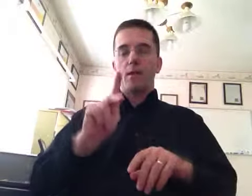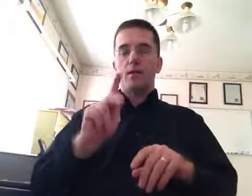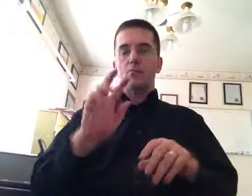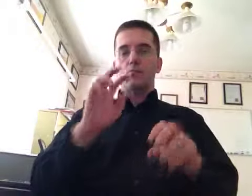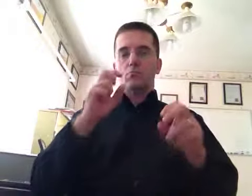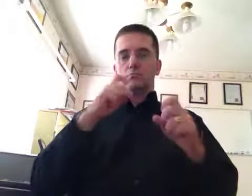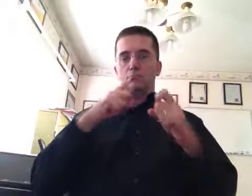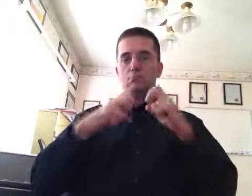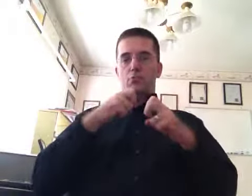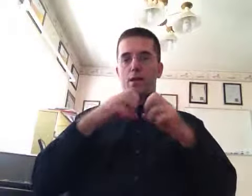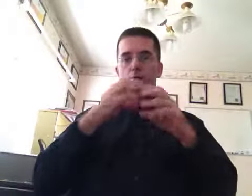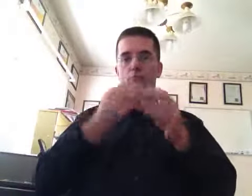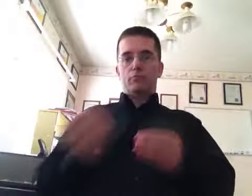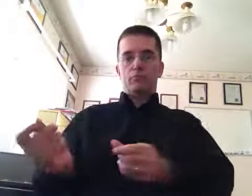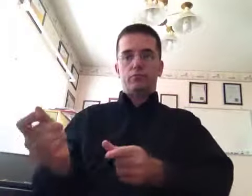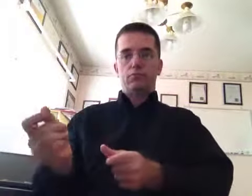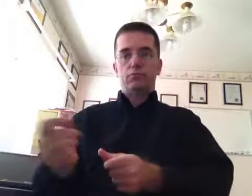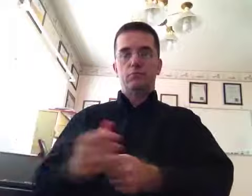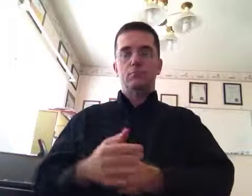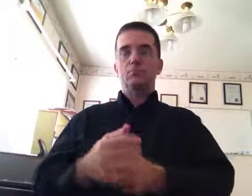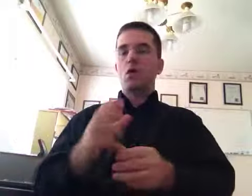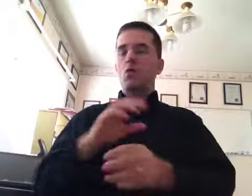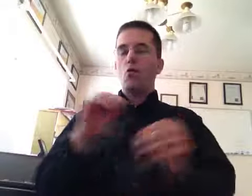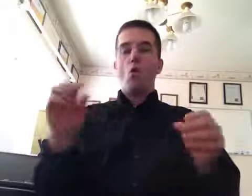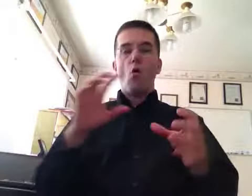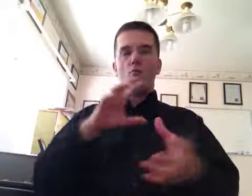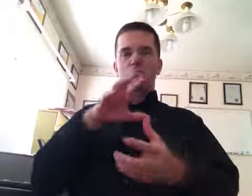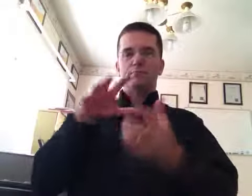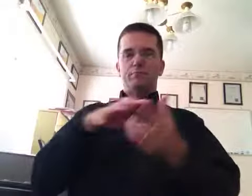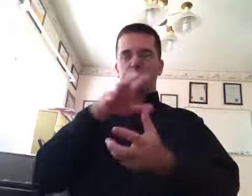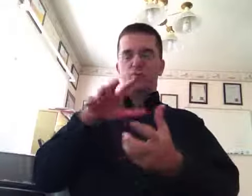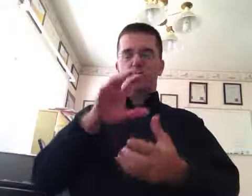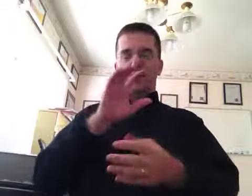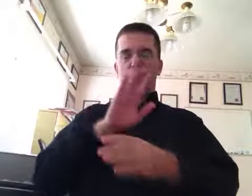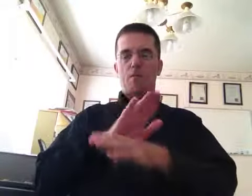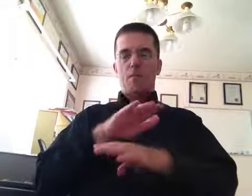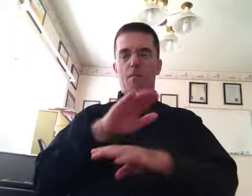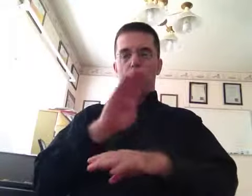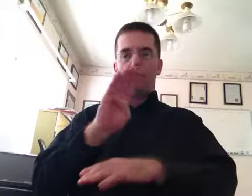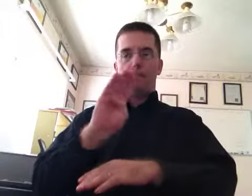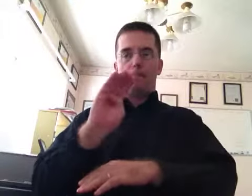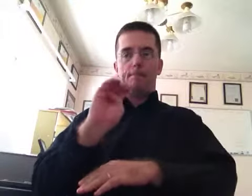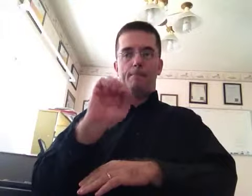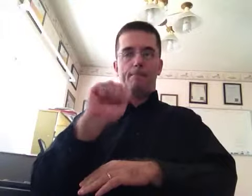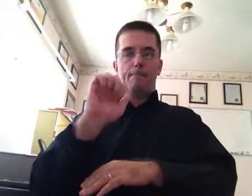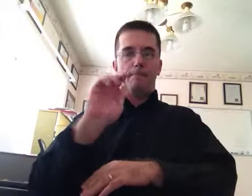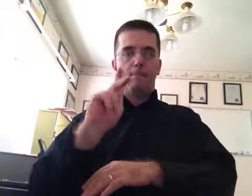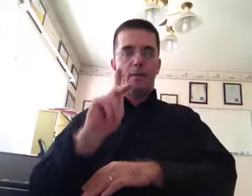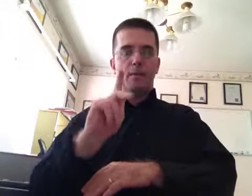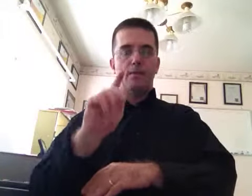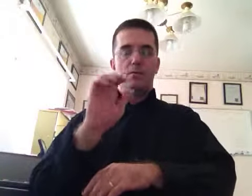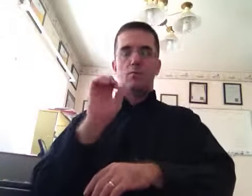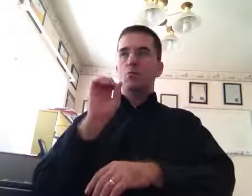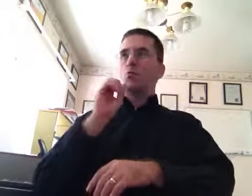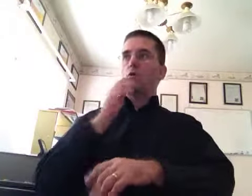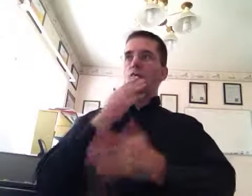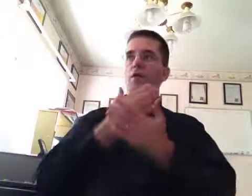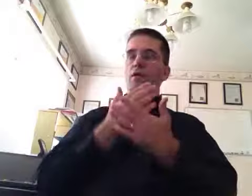Okay. There's no confusion at your bank or something, too. Okay, perfect. Hey, man, have a great day. Good job. You really tacked that